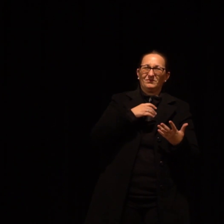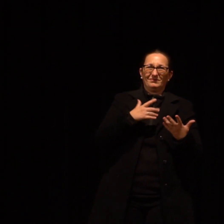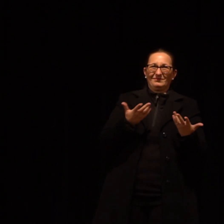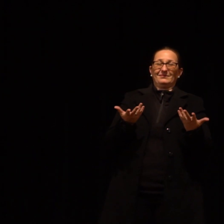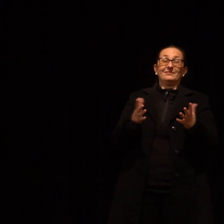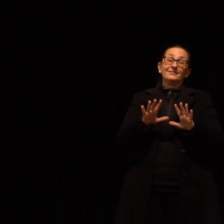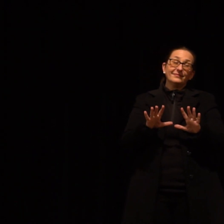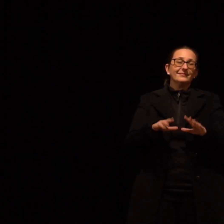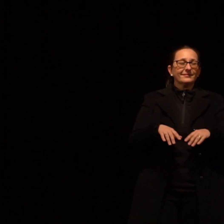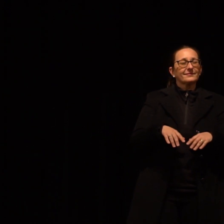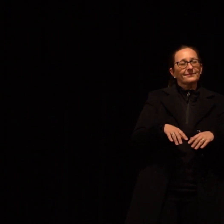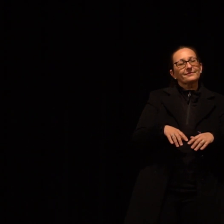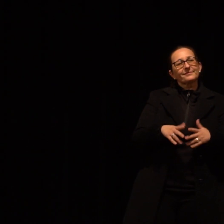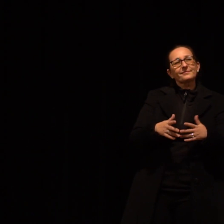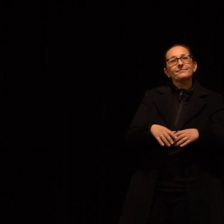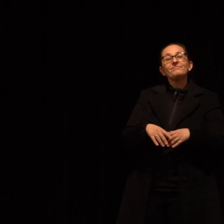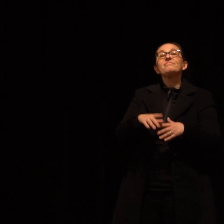What happened to me?